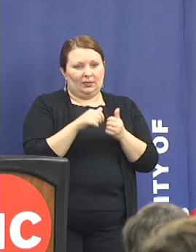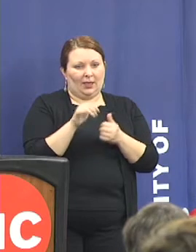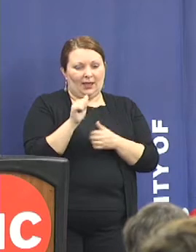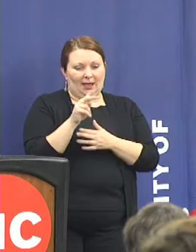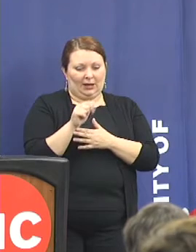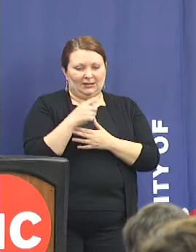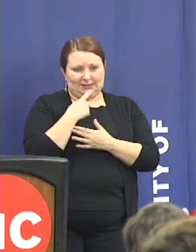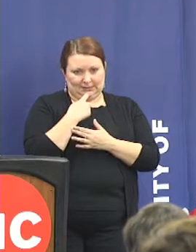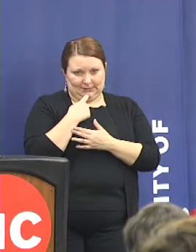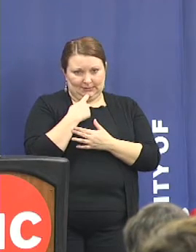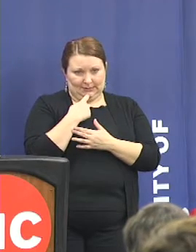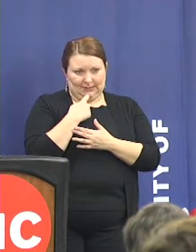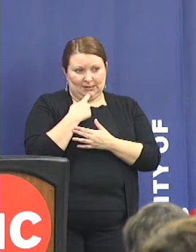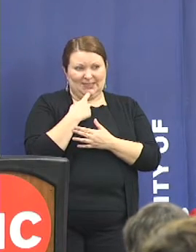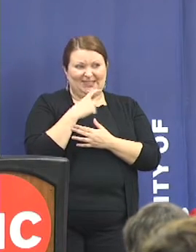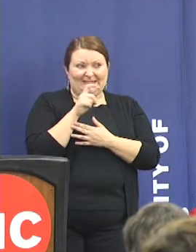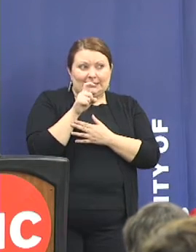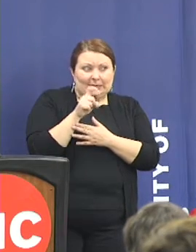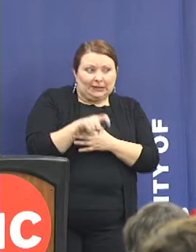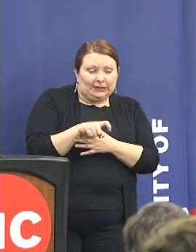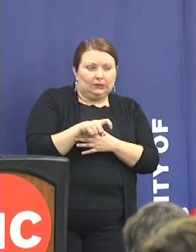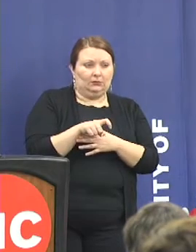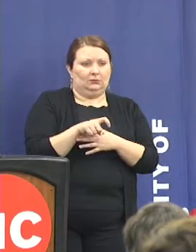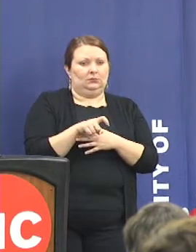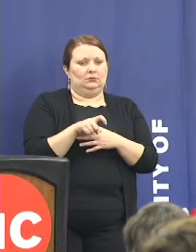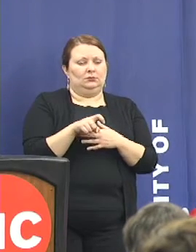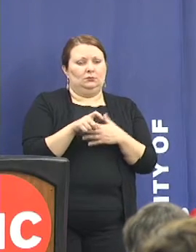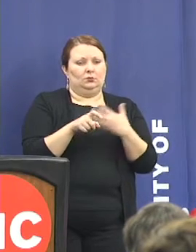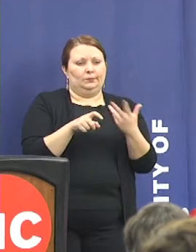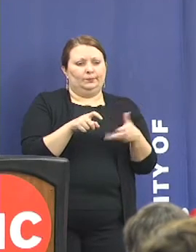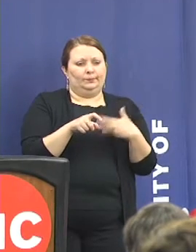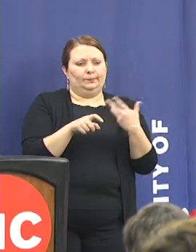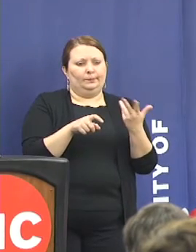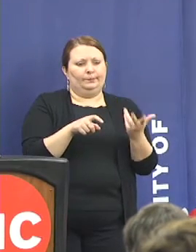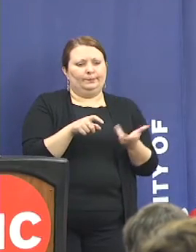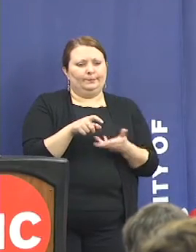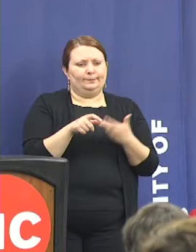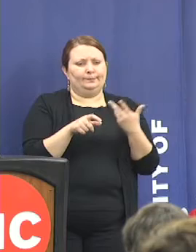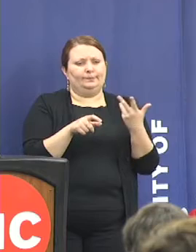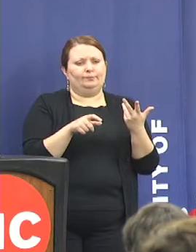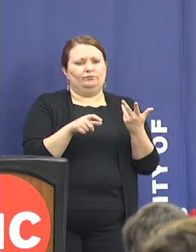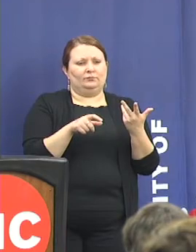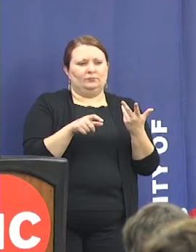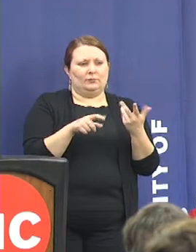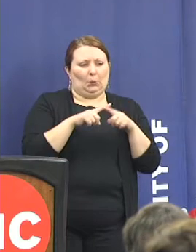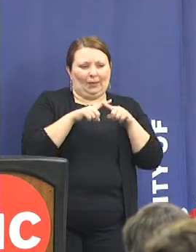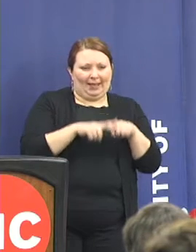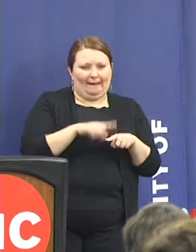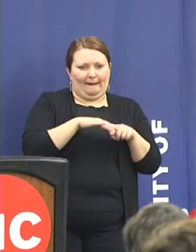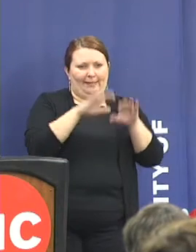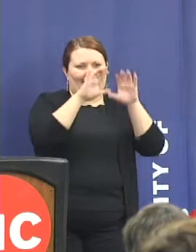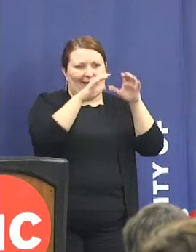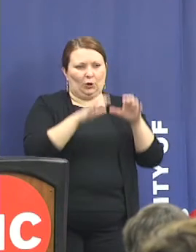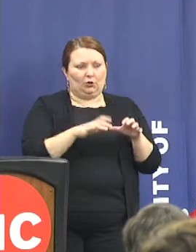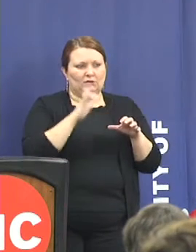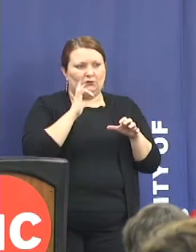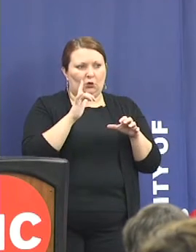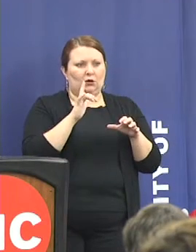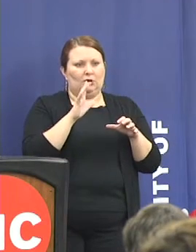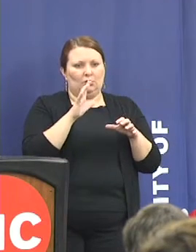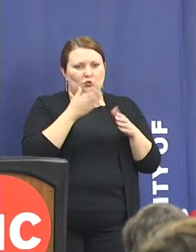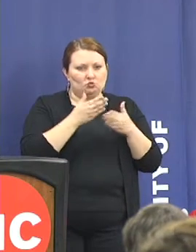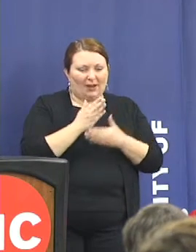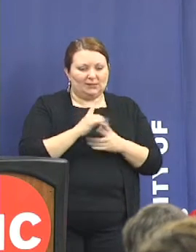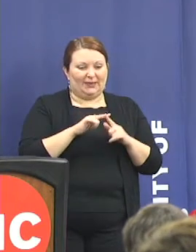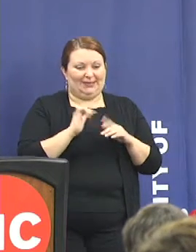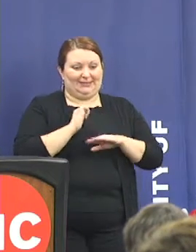also mentioned, around the need to the need to rely on these categories for asserting rights, but